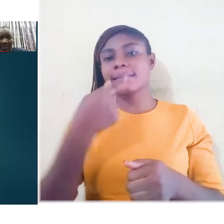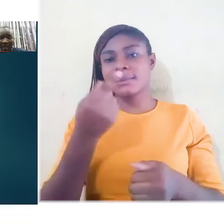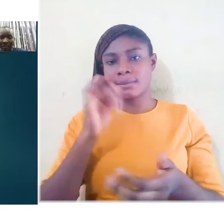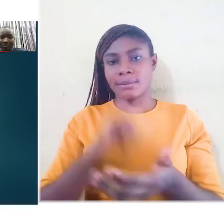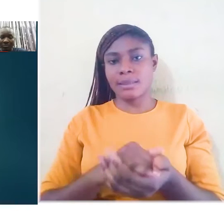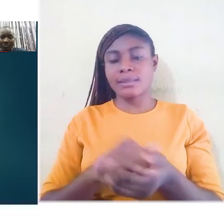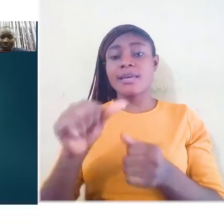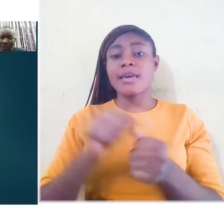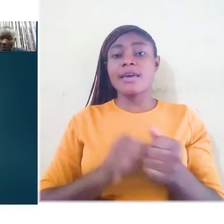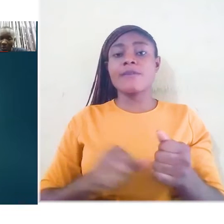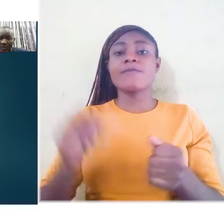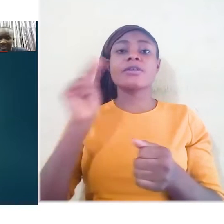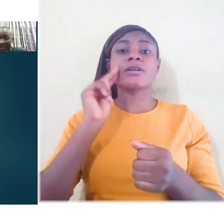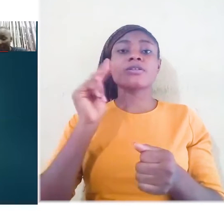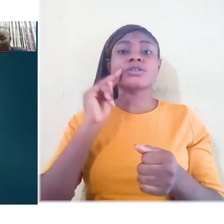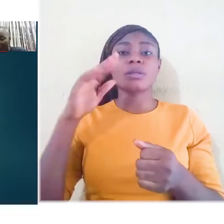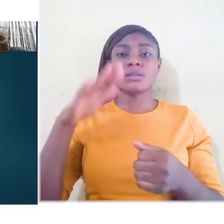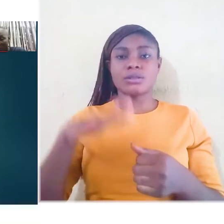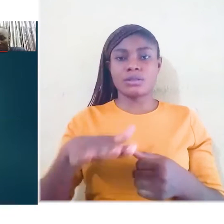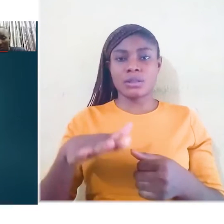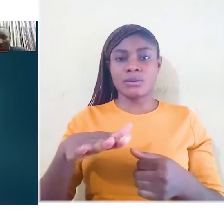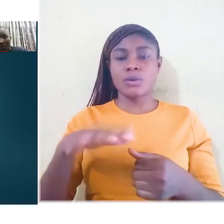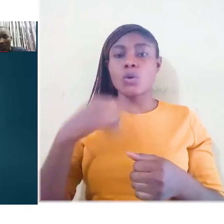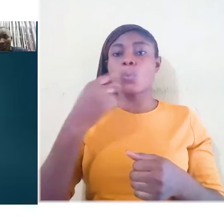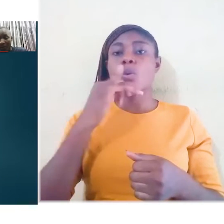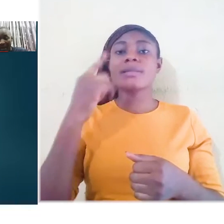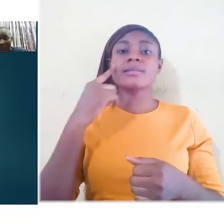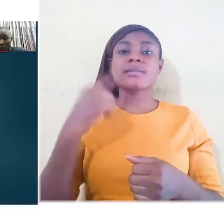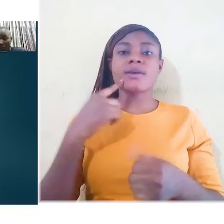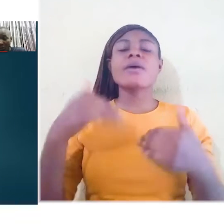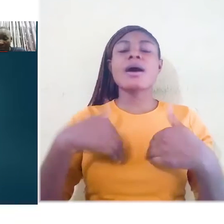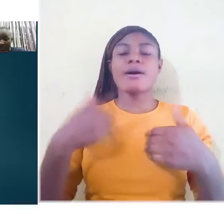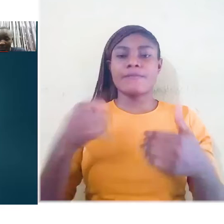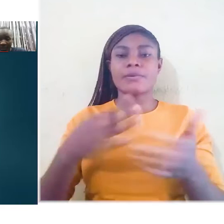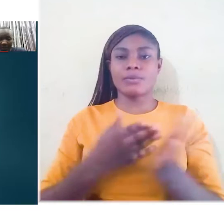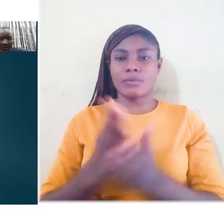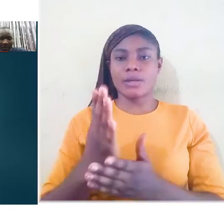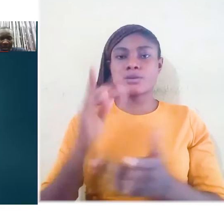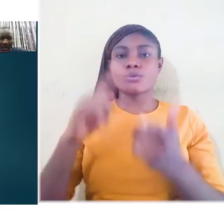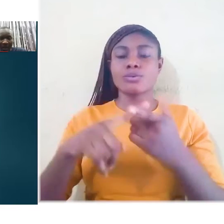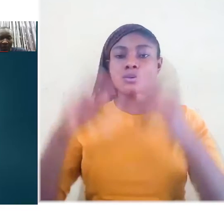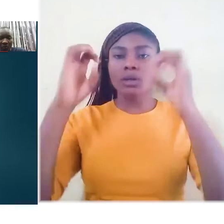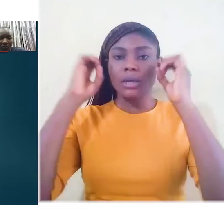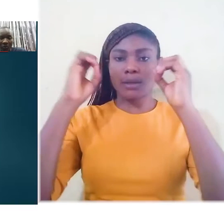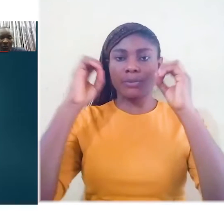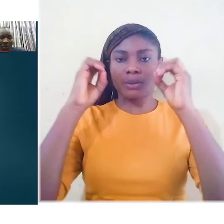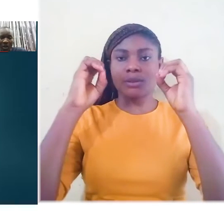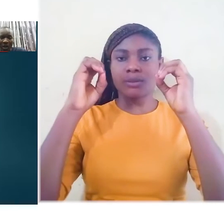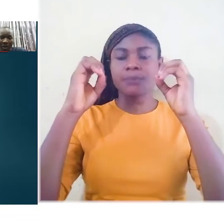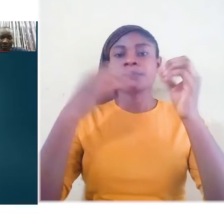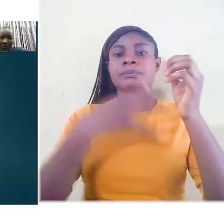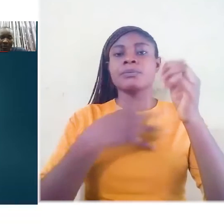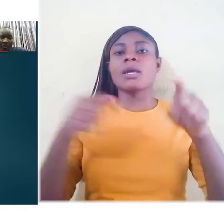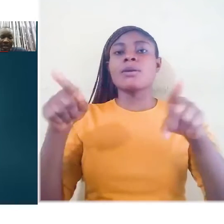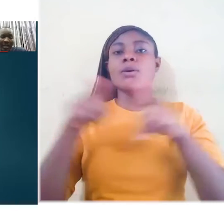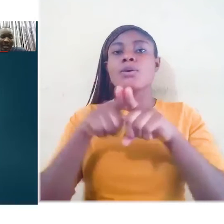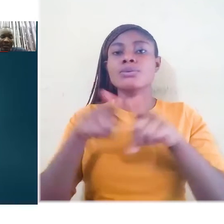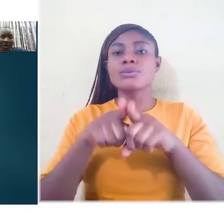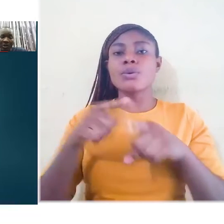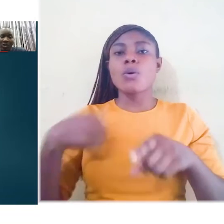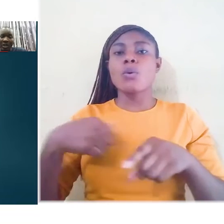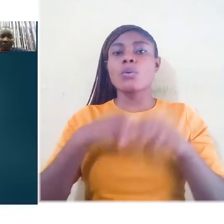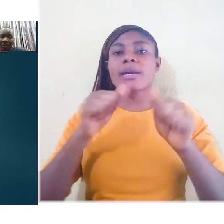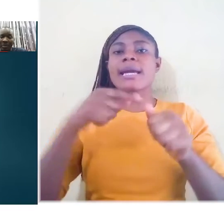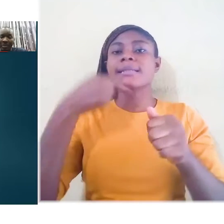Nigerian child who is deaf has the right to education, and also we could say that